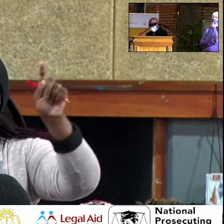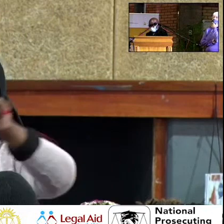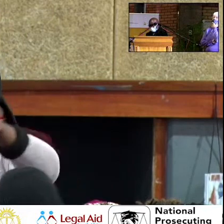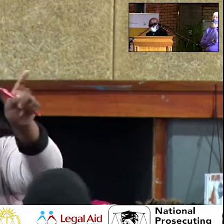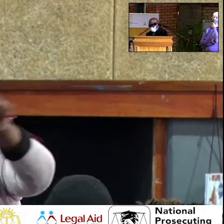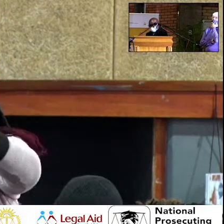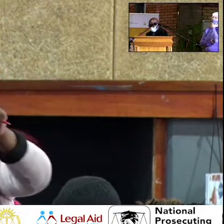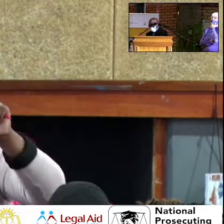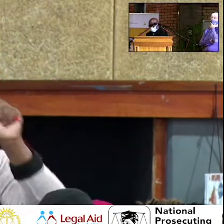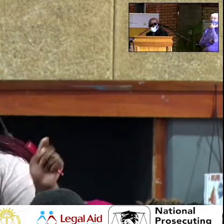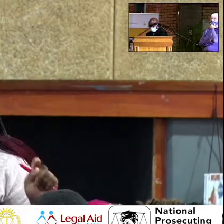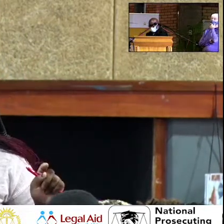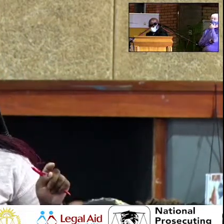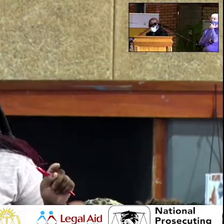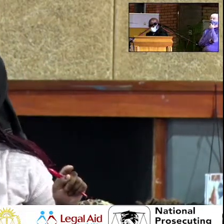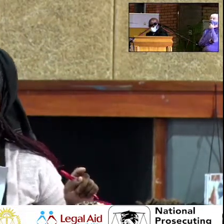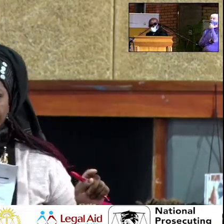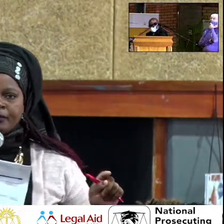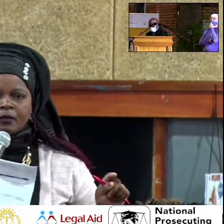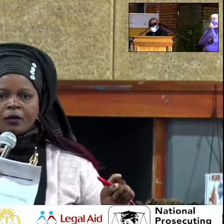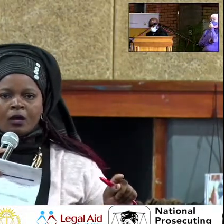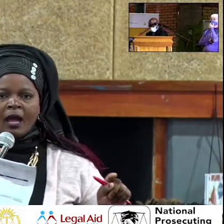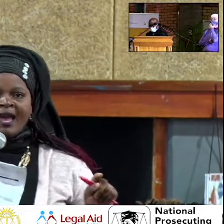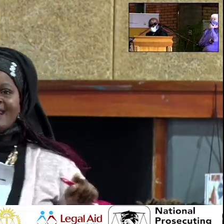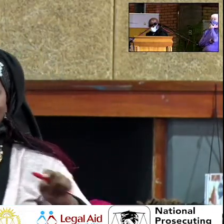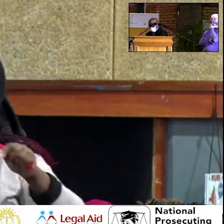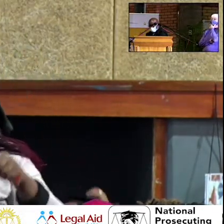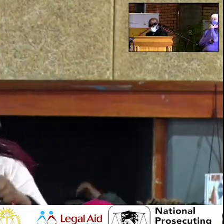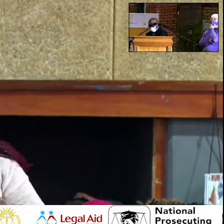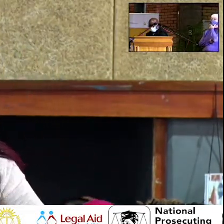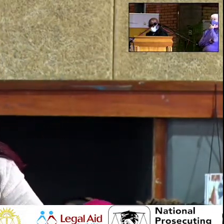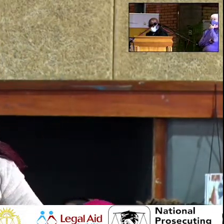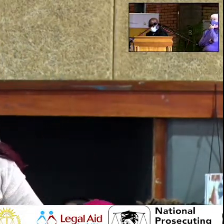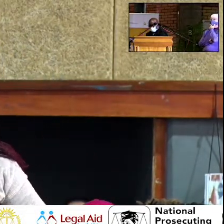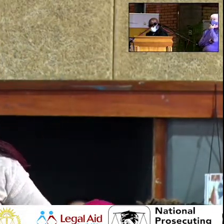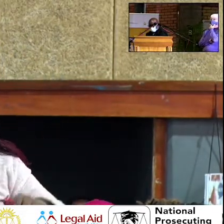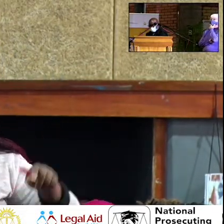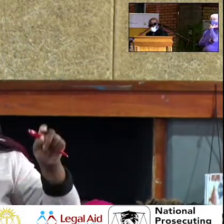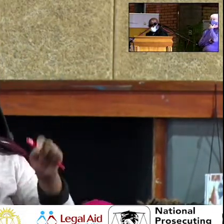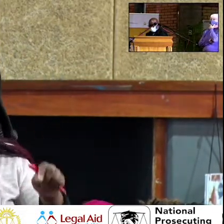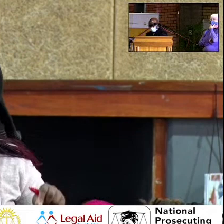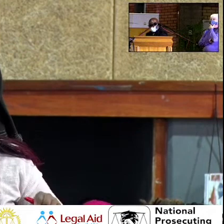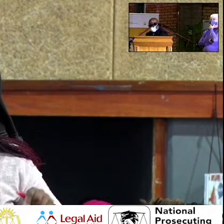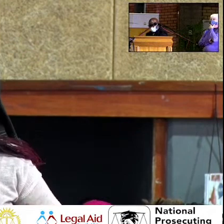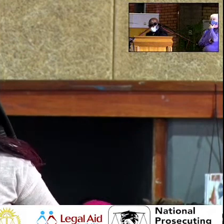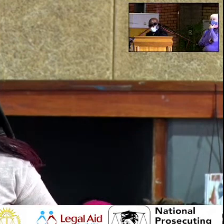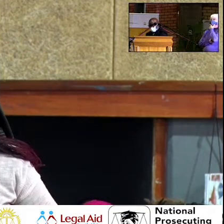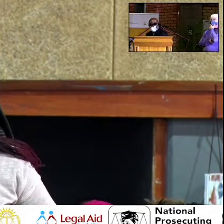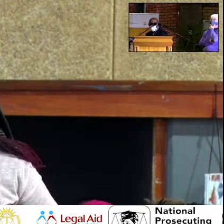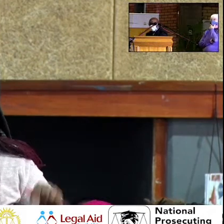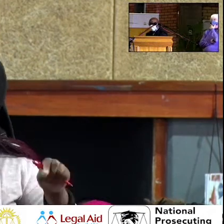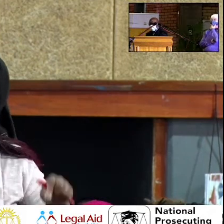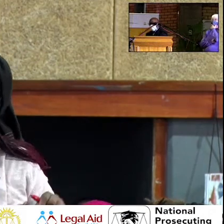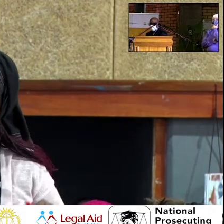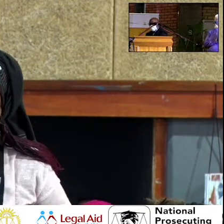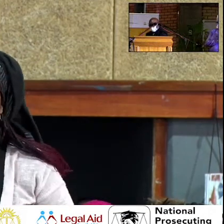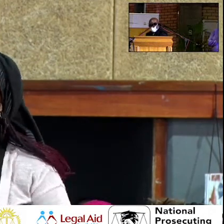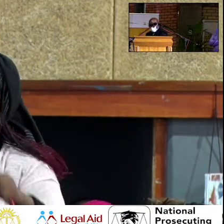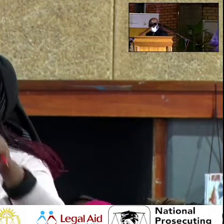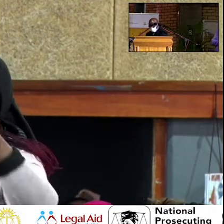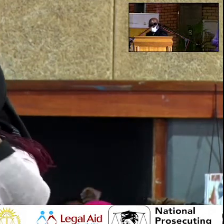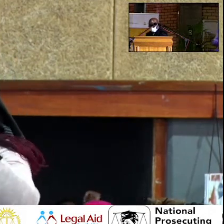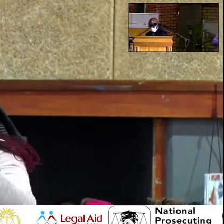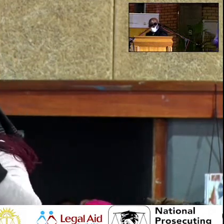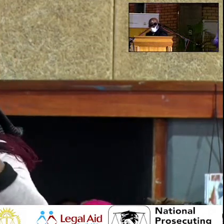ize urhulumente wethu athathe note. Sihleli apha eDelft sibukela abantwana abancinci abatsha bebulawa